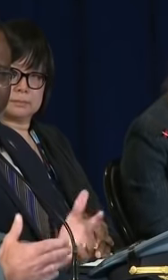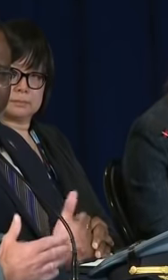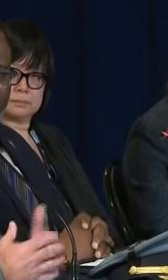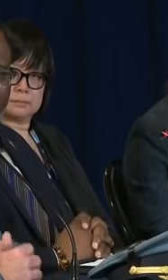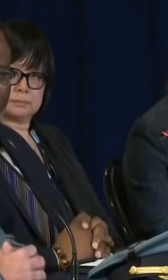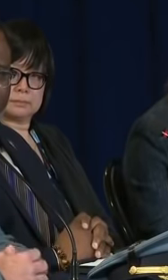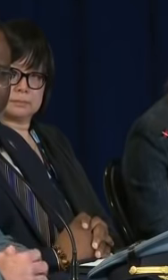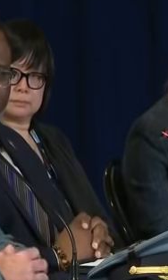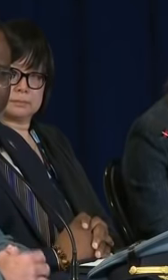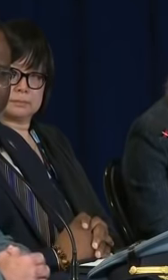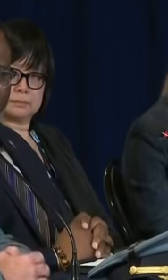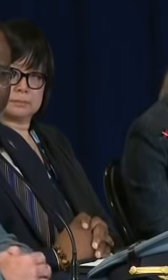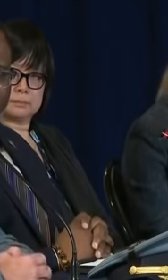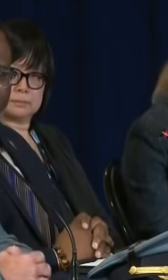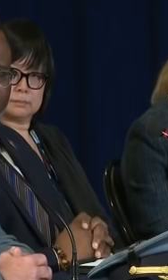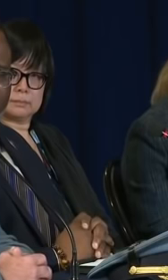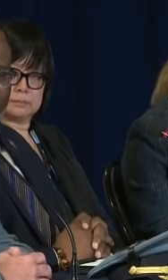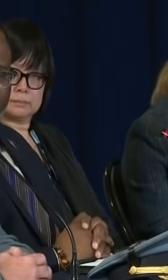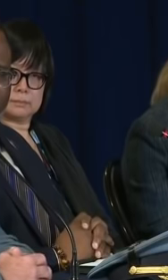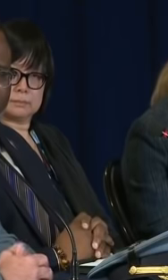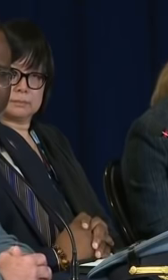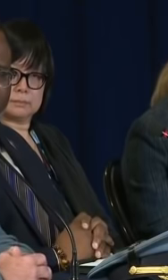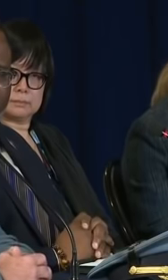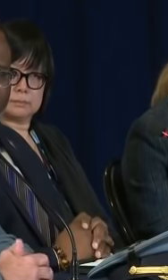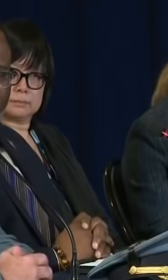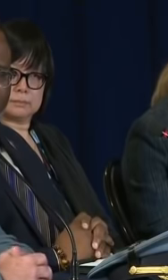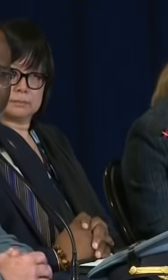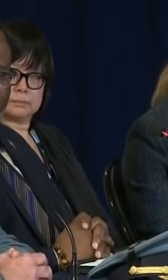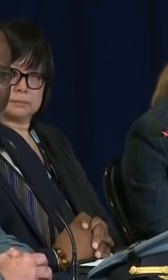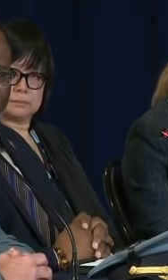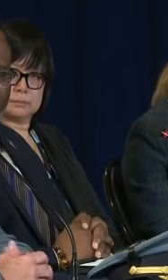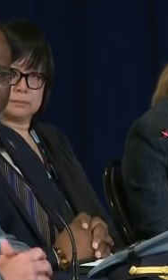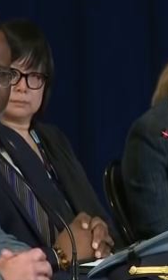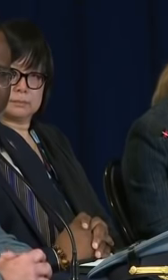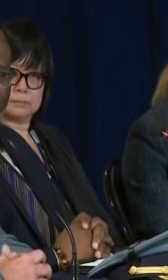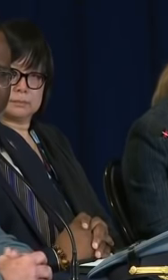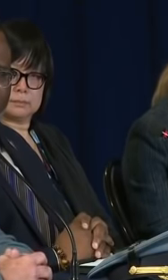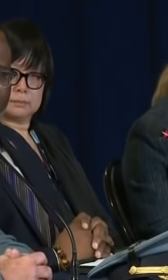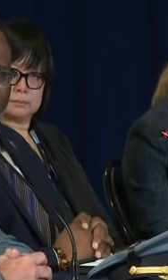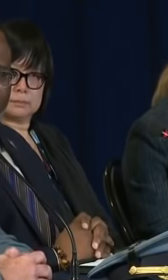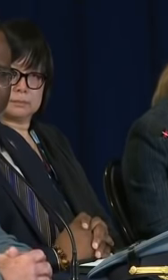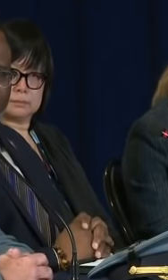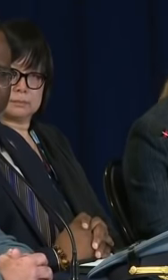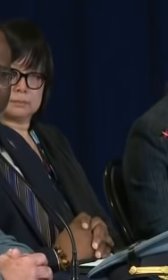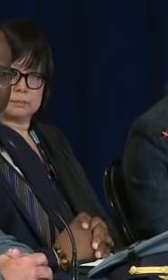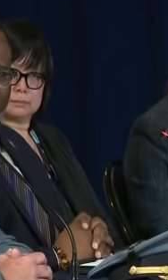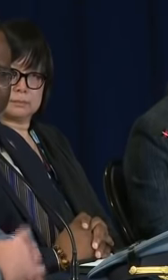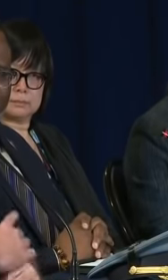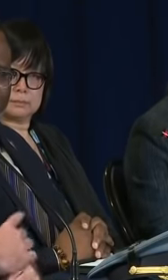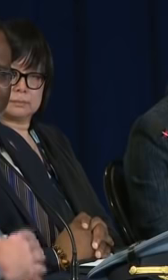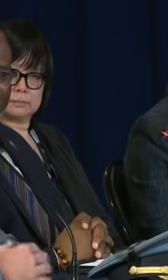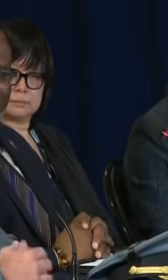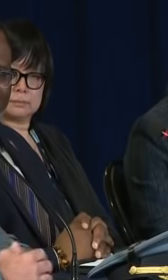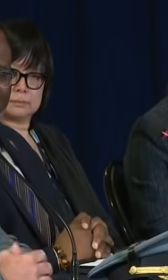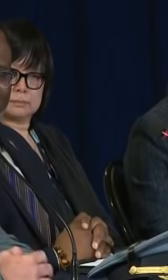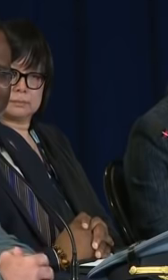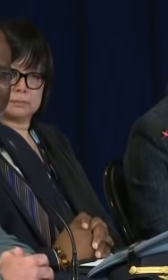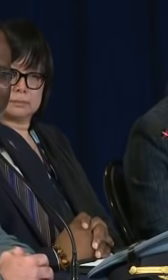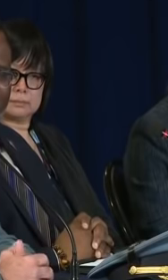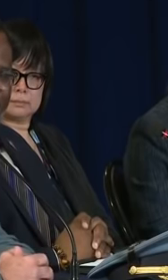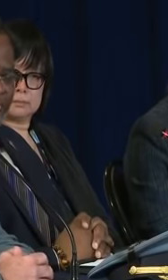On top of that, our relationships with the 21 county OEM coordinators is phenomenal, and I've had a few phone calls with them already. To